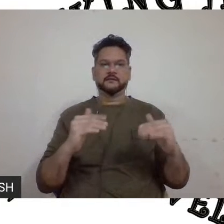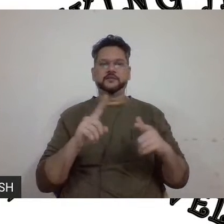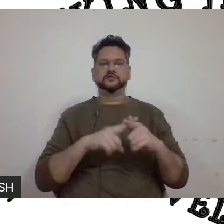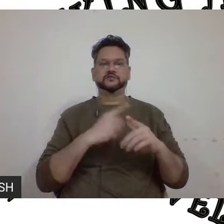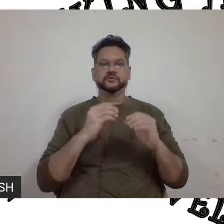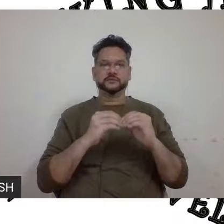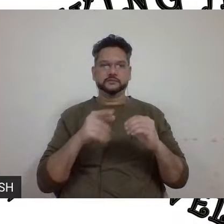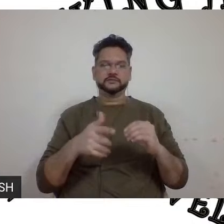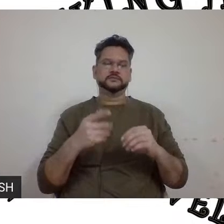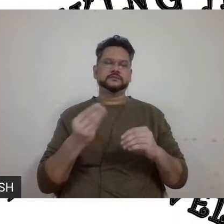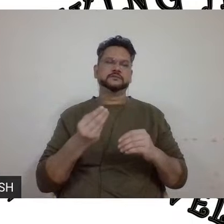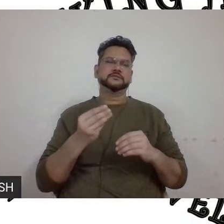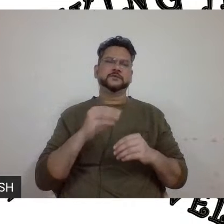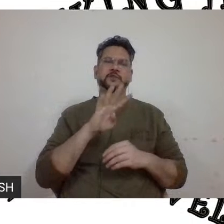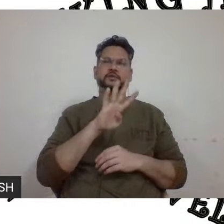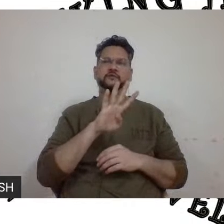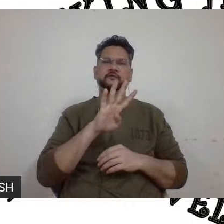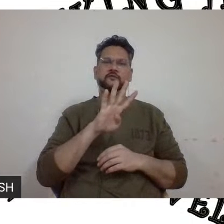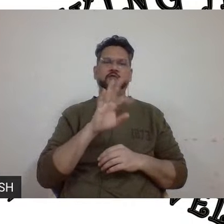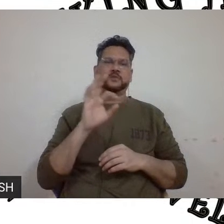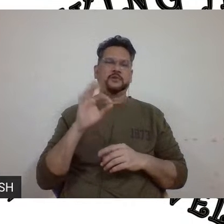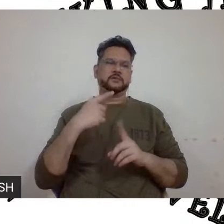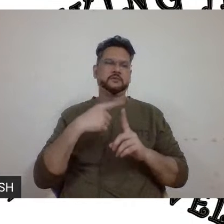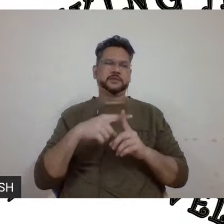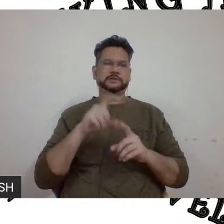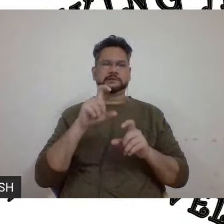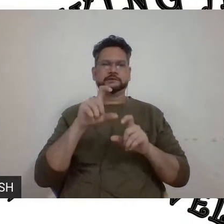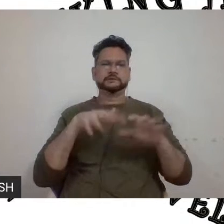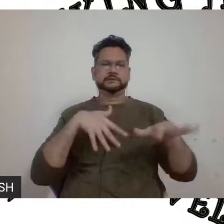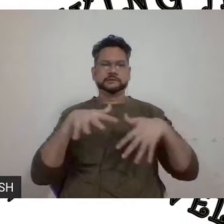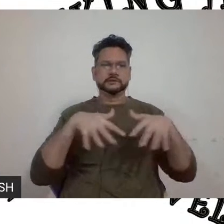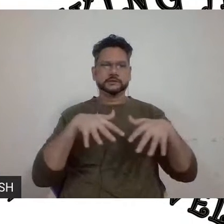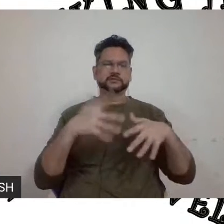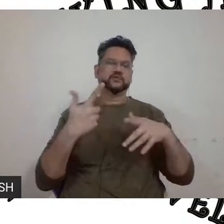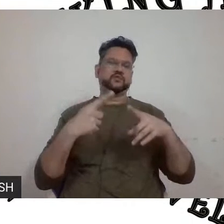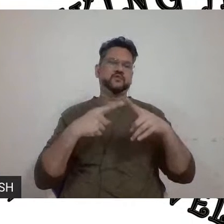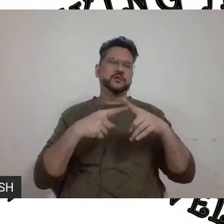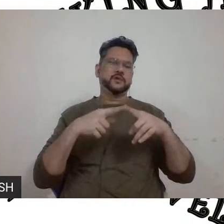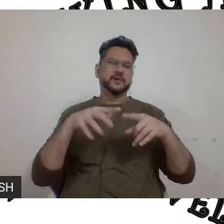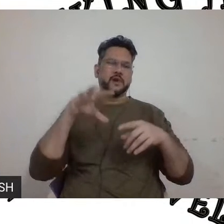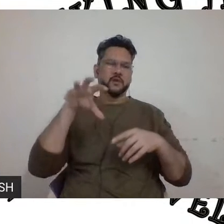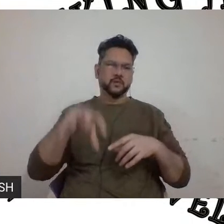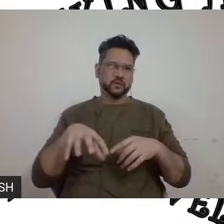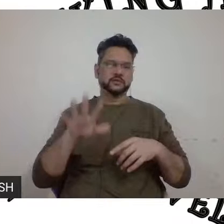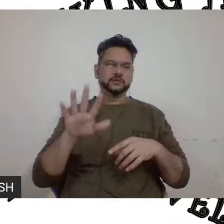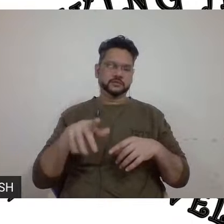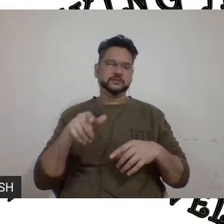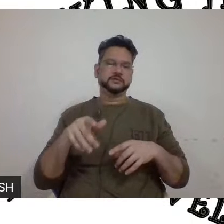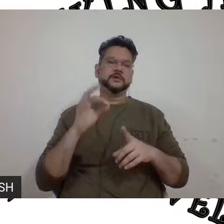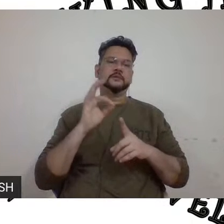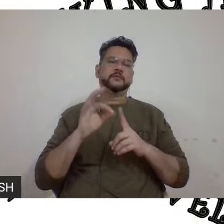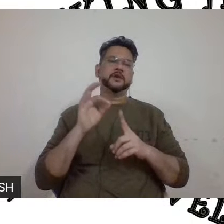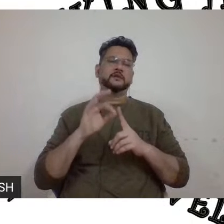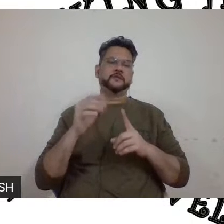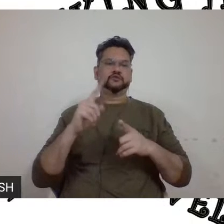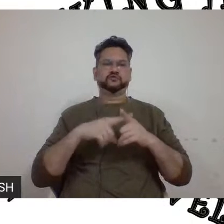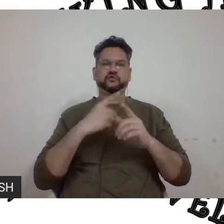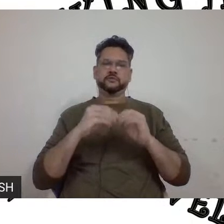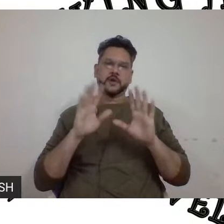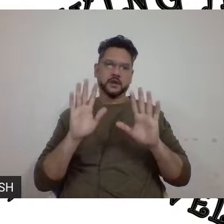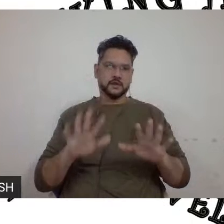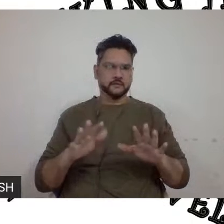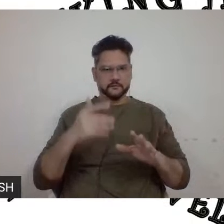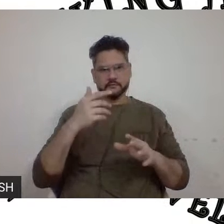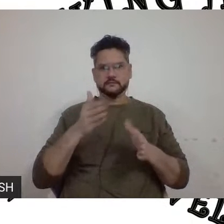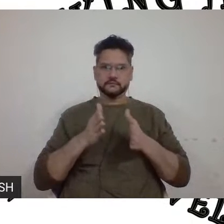plus cities in India or towns in India, which has an opportunity in the private sector jobs. So that's the entry level jobs